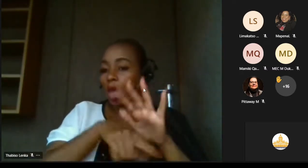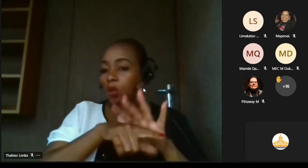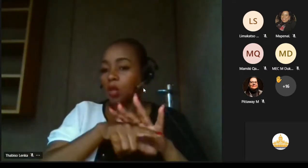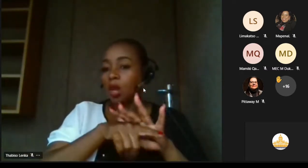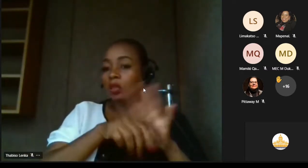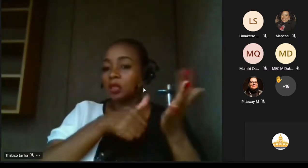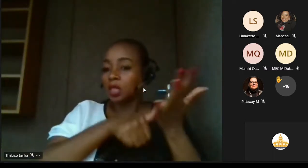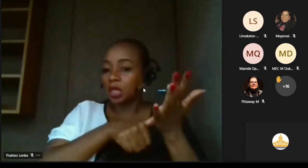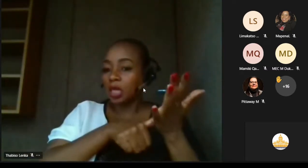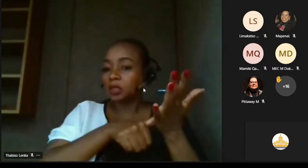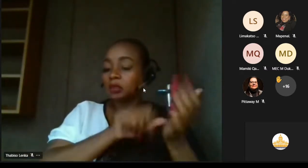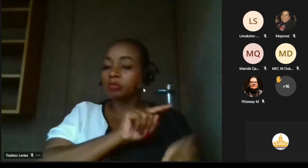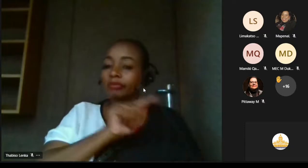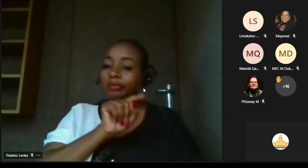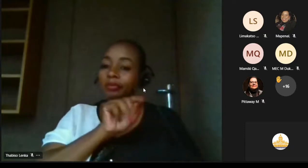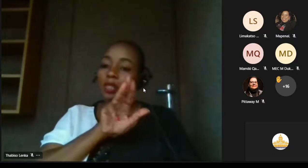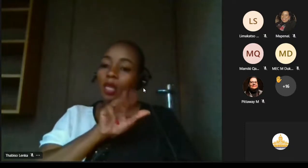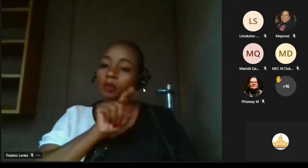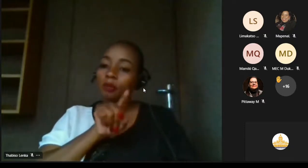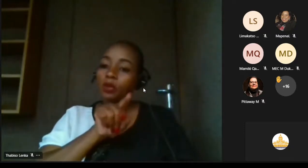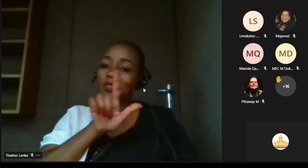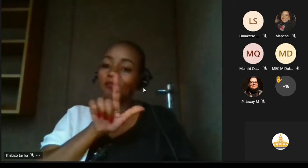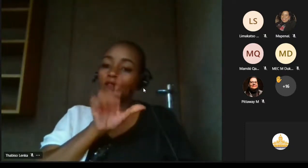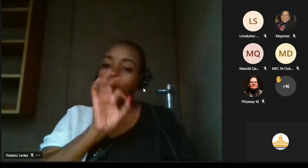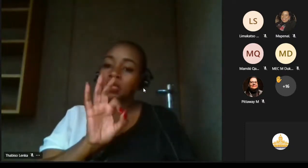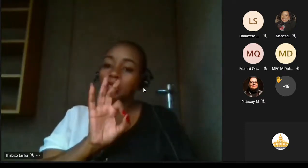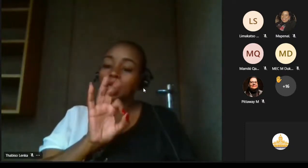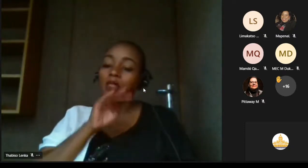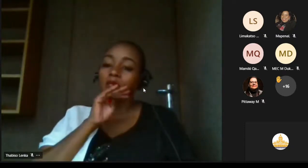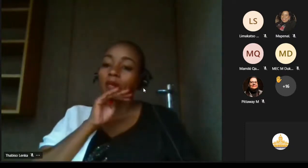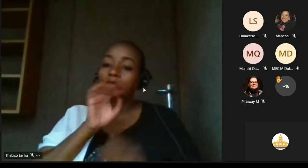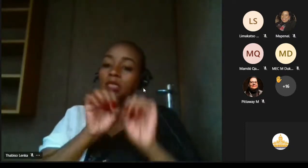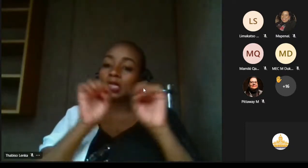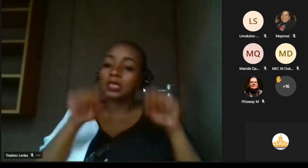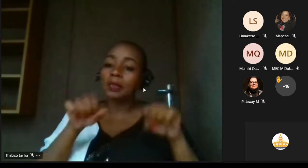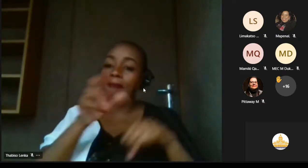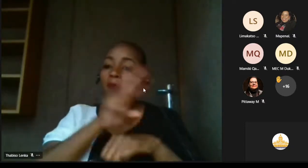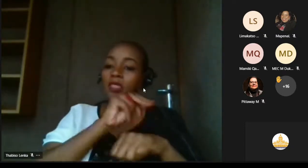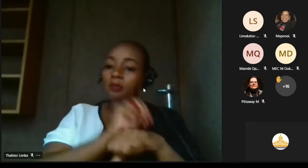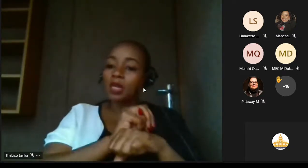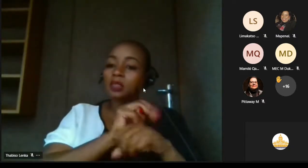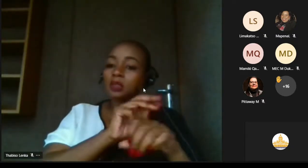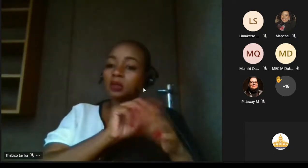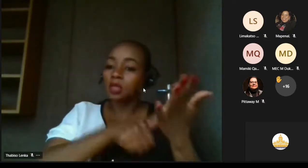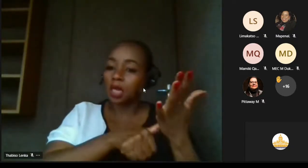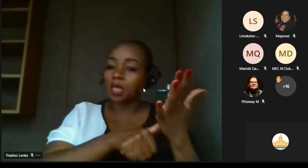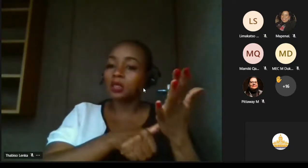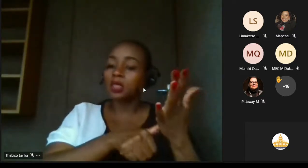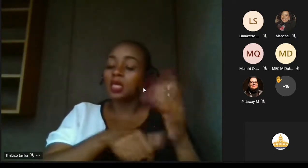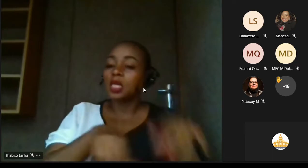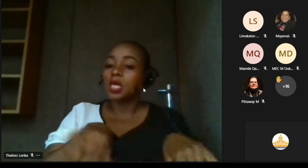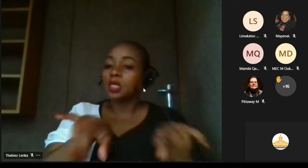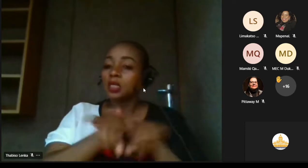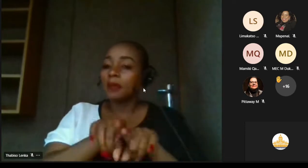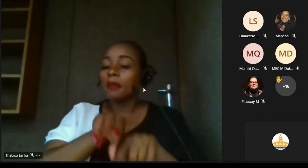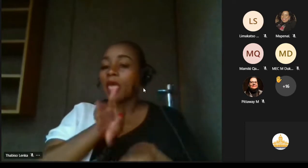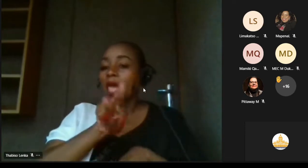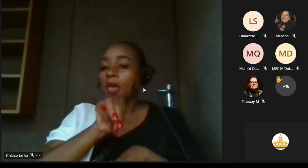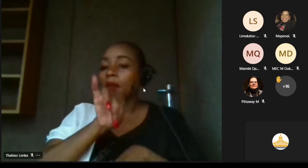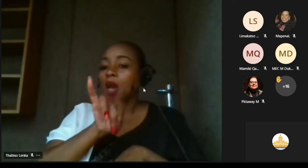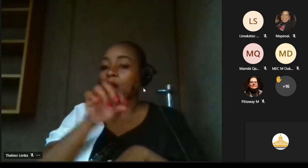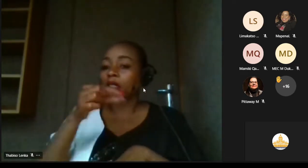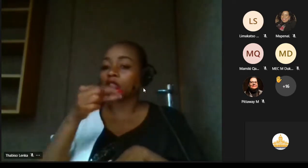government grants at 9.7%, municipal systems improvement grant, and an indirect component of MIG, which will